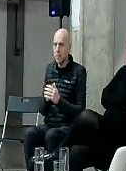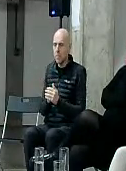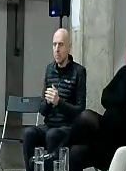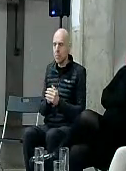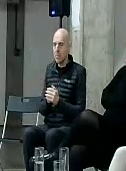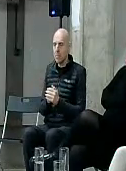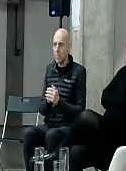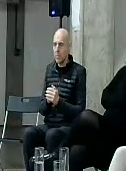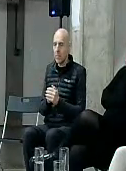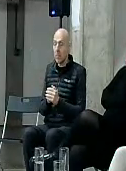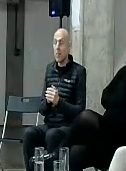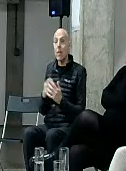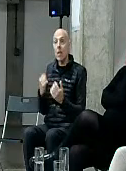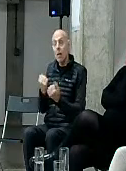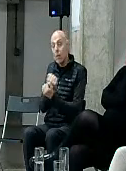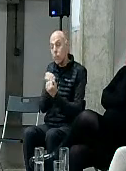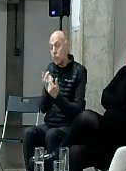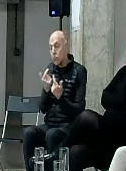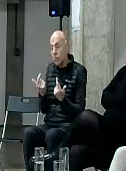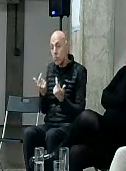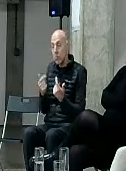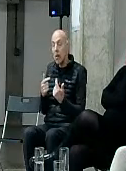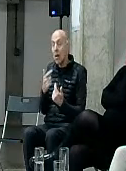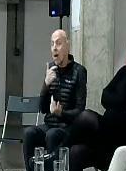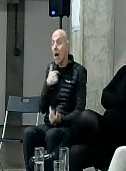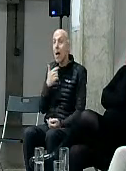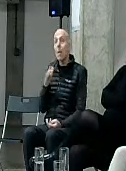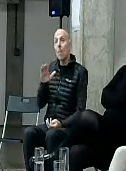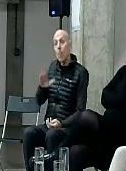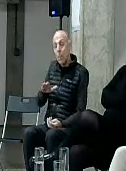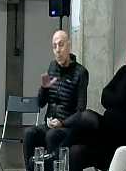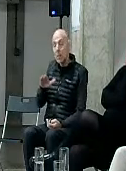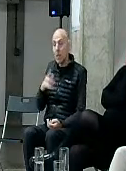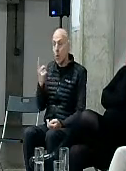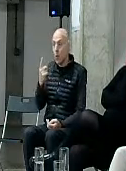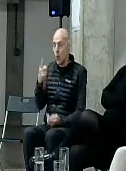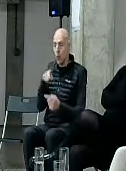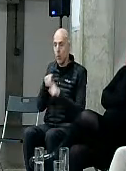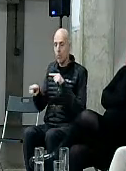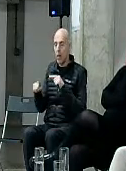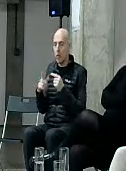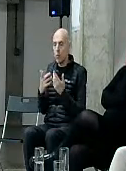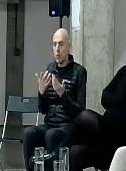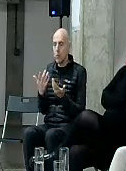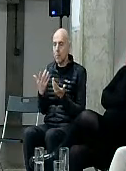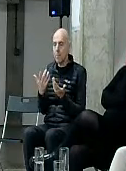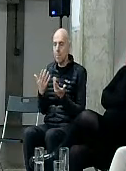they have so much power. I pity the people trying to